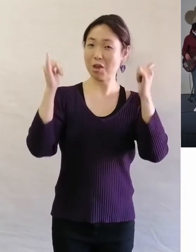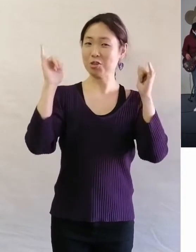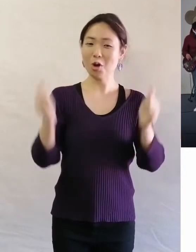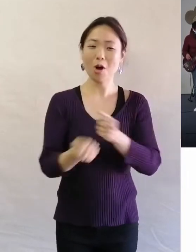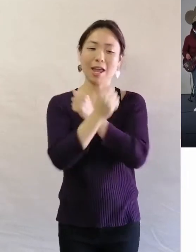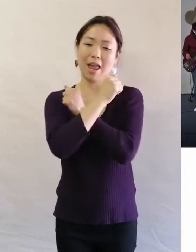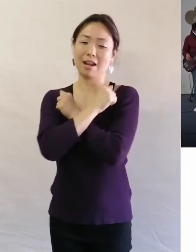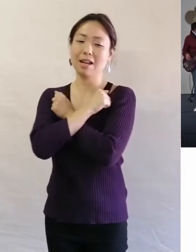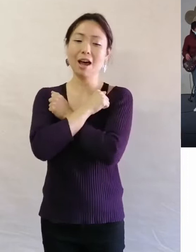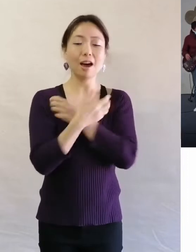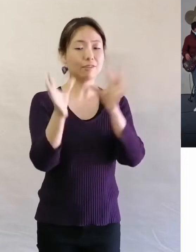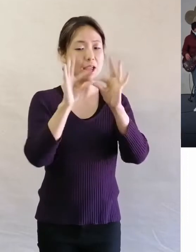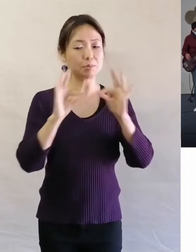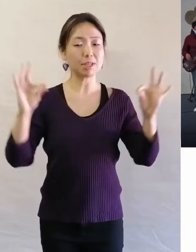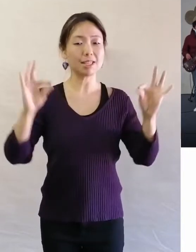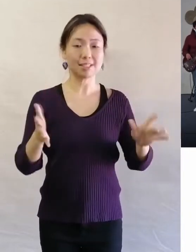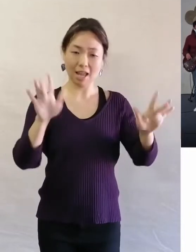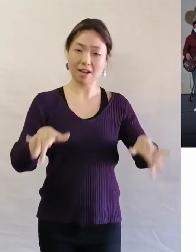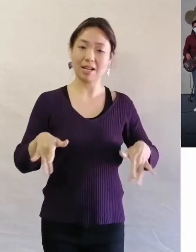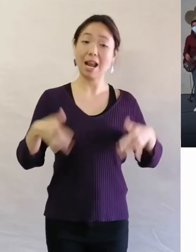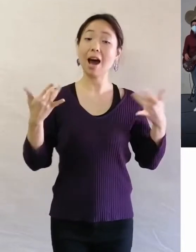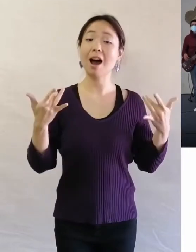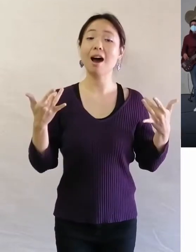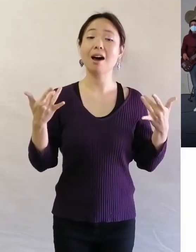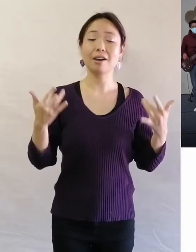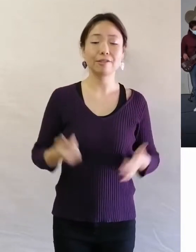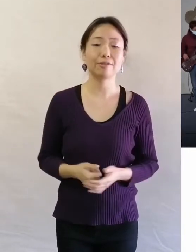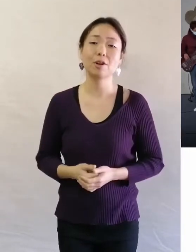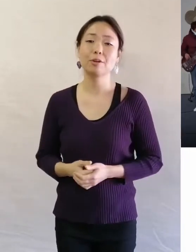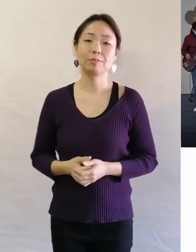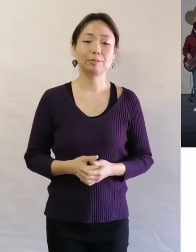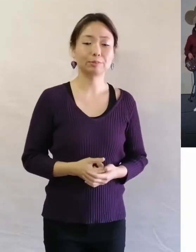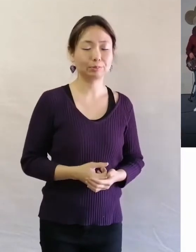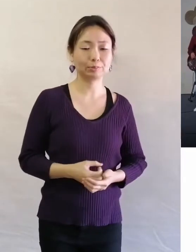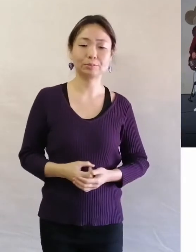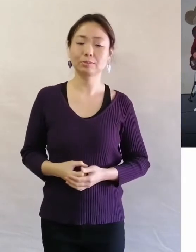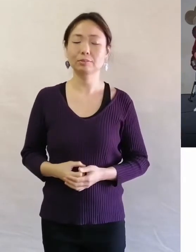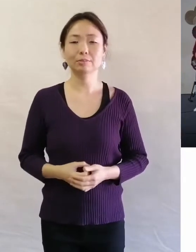Hope and joy and love and peace and life. Oh,